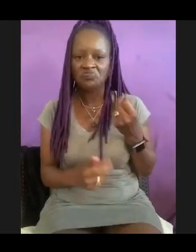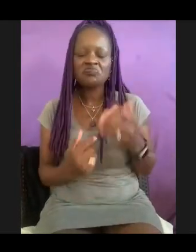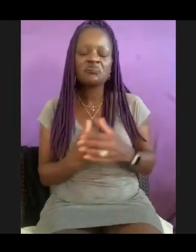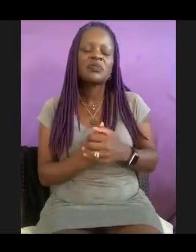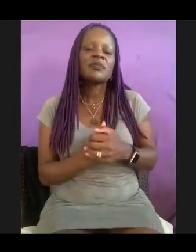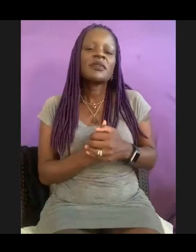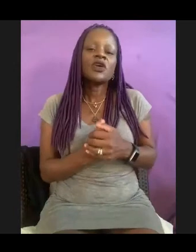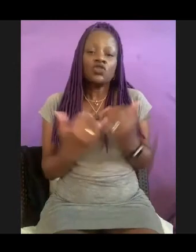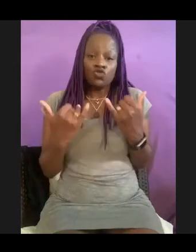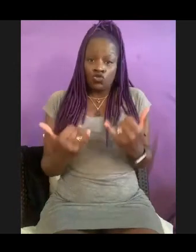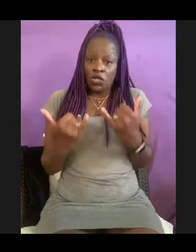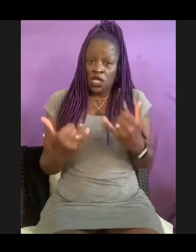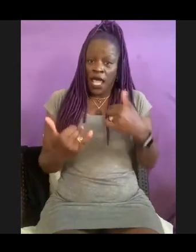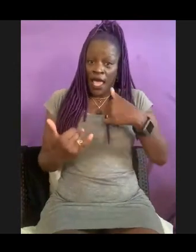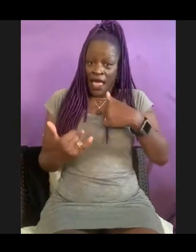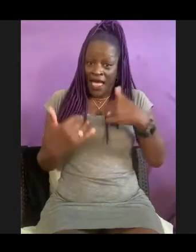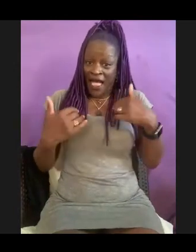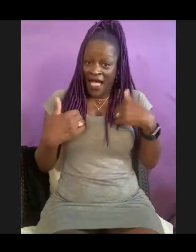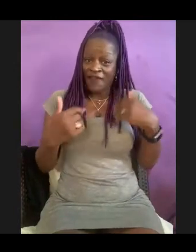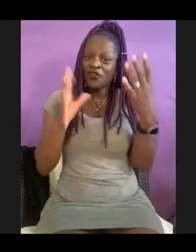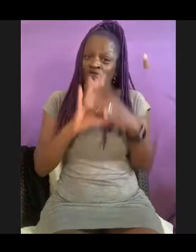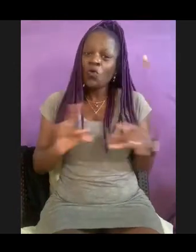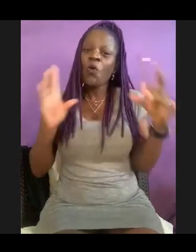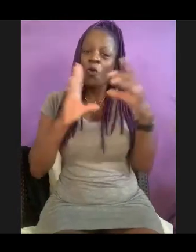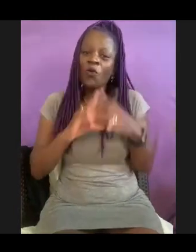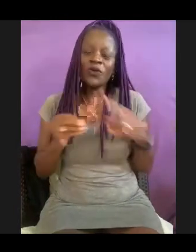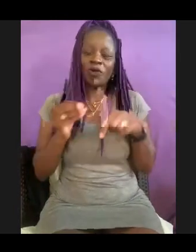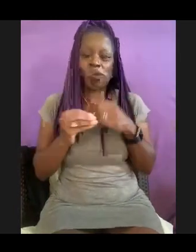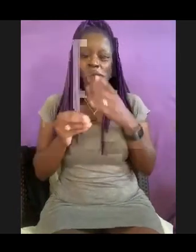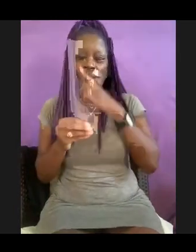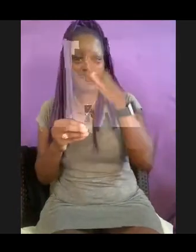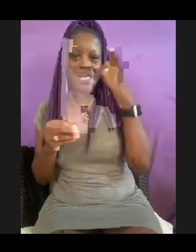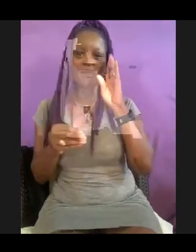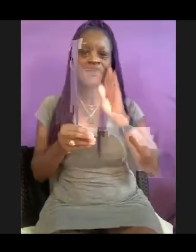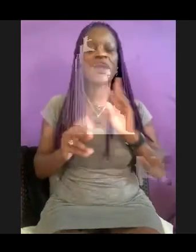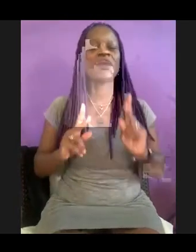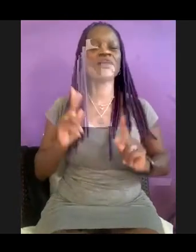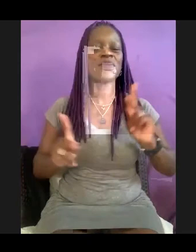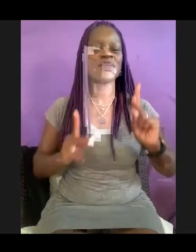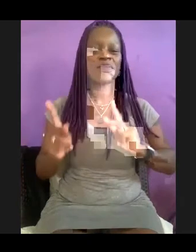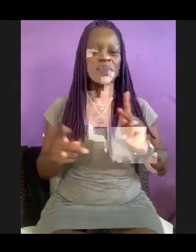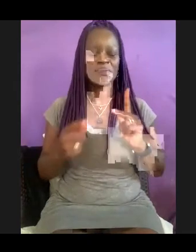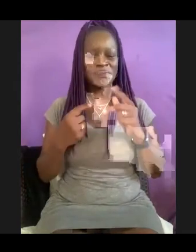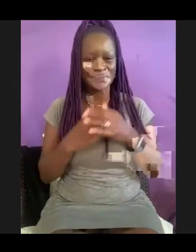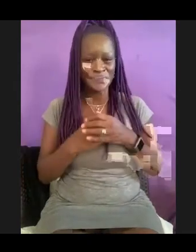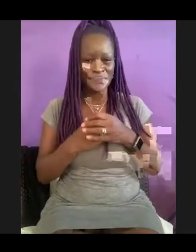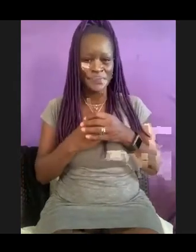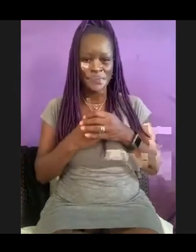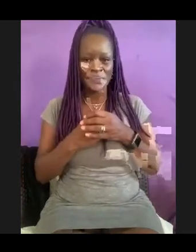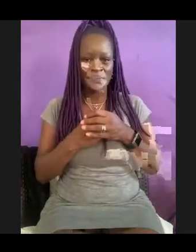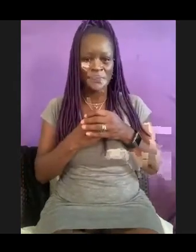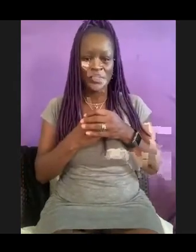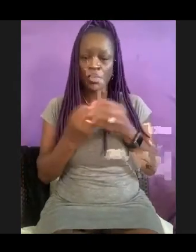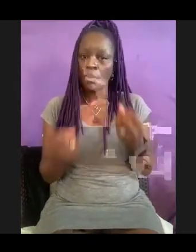I'm here to tell the stories of Black and brown disabled people. They are many and they